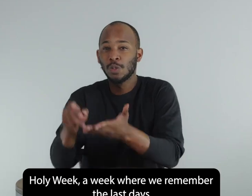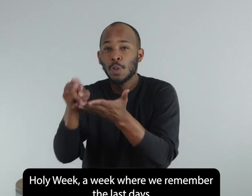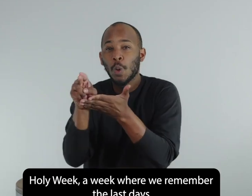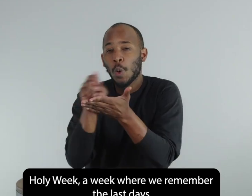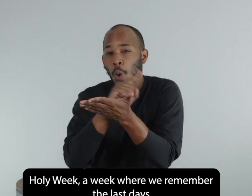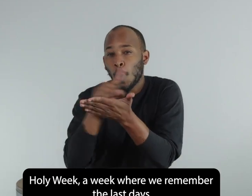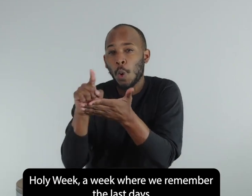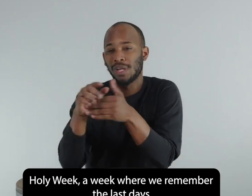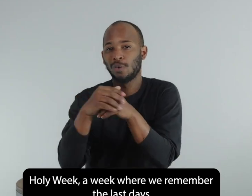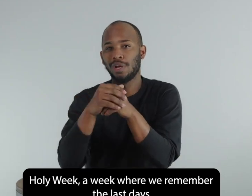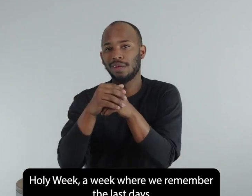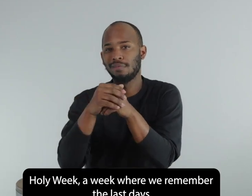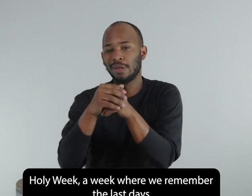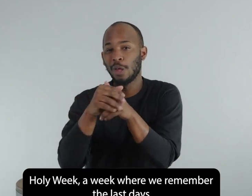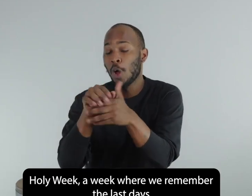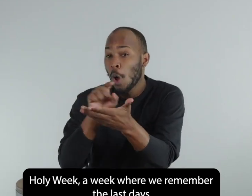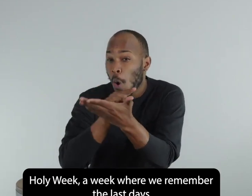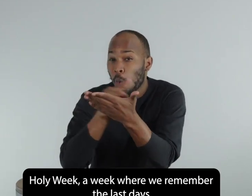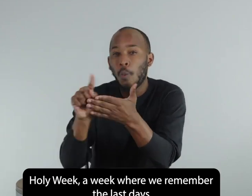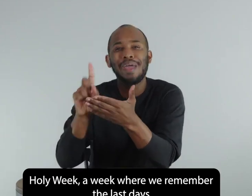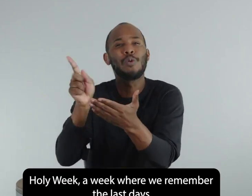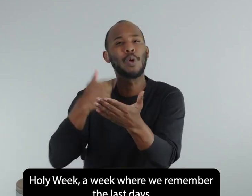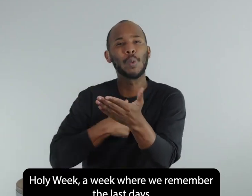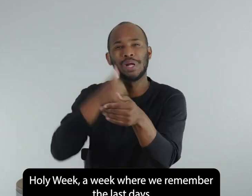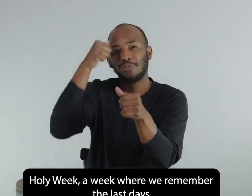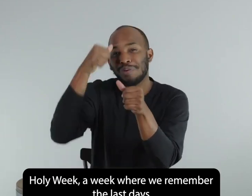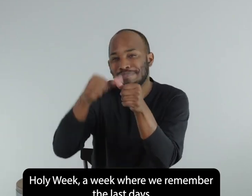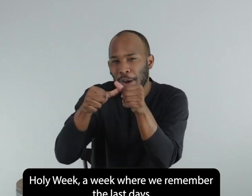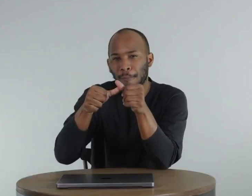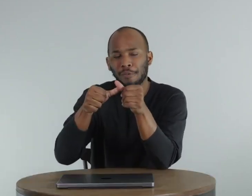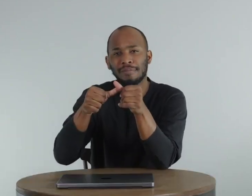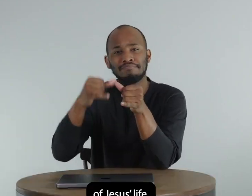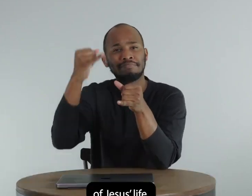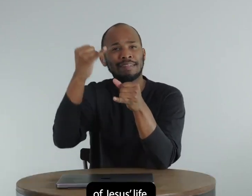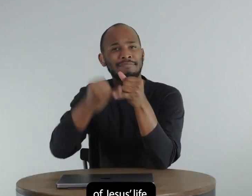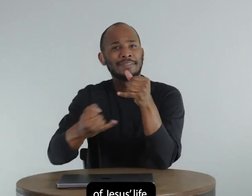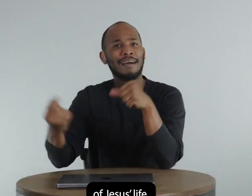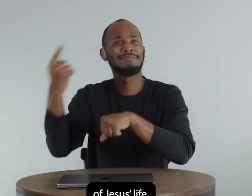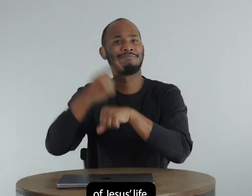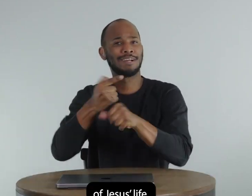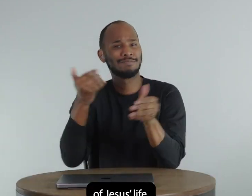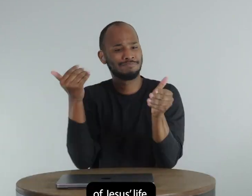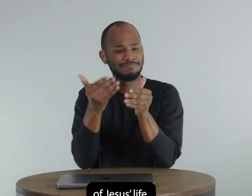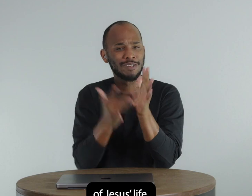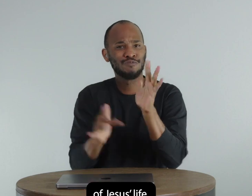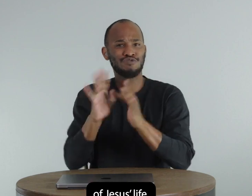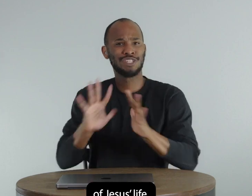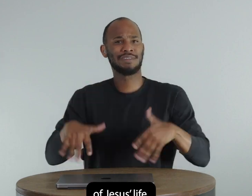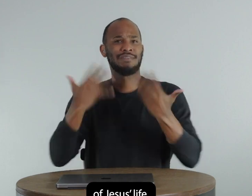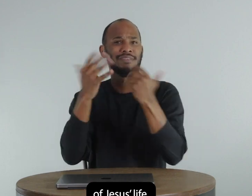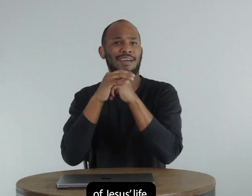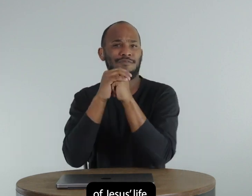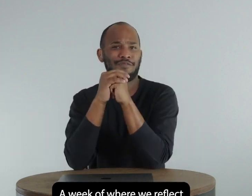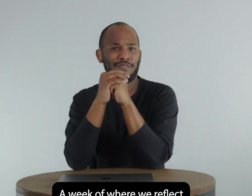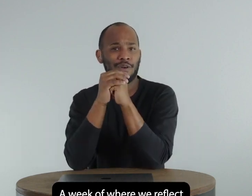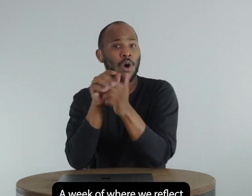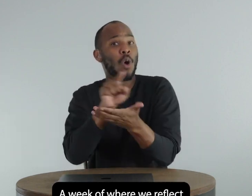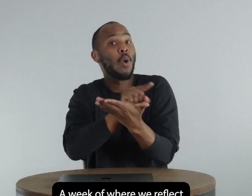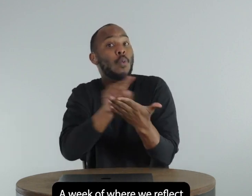Holy Week, a week where we remember the last day of Jesus' life, a week of where